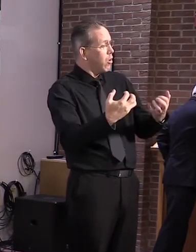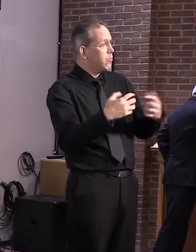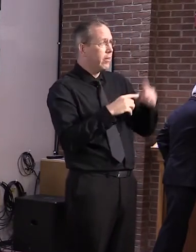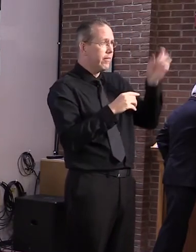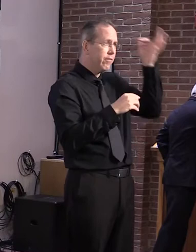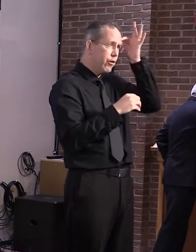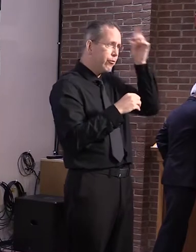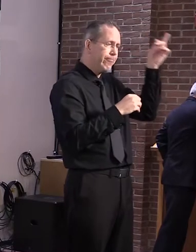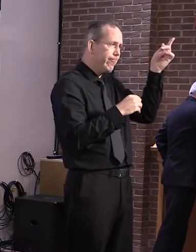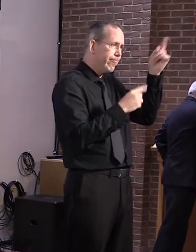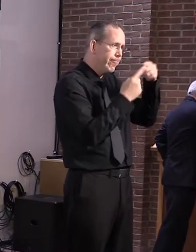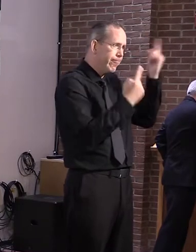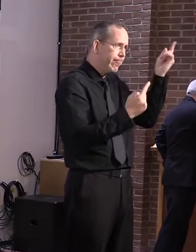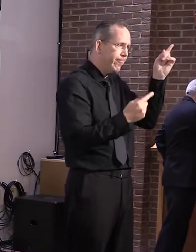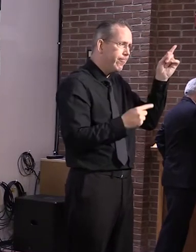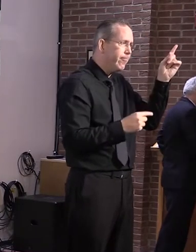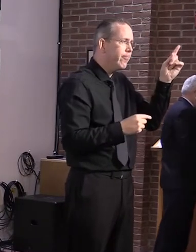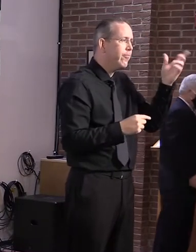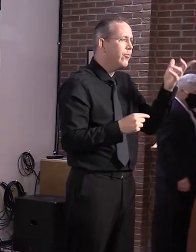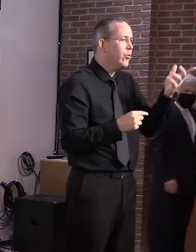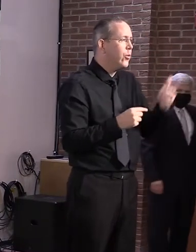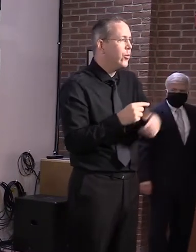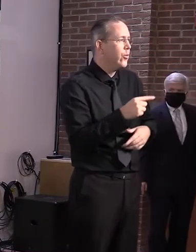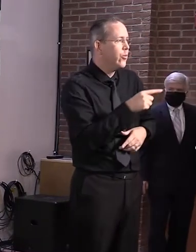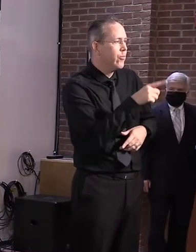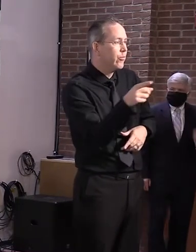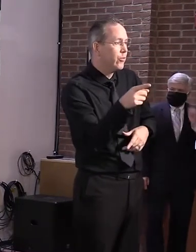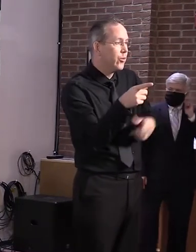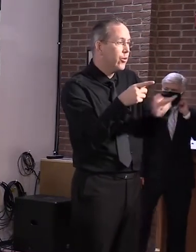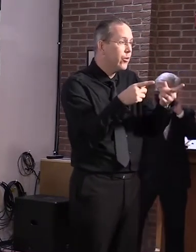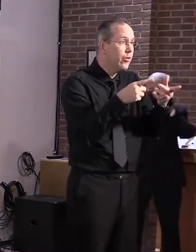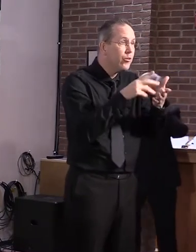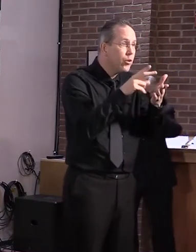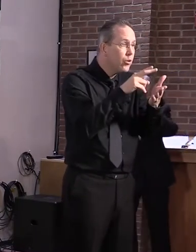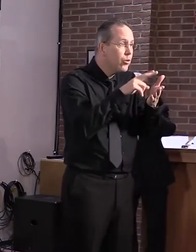welcome to. There's no competition here.